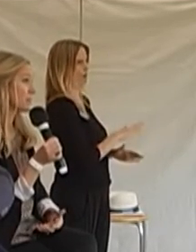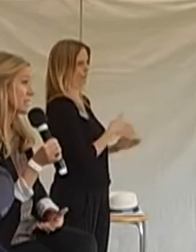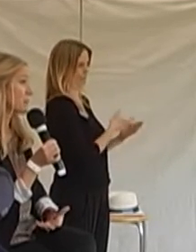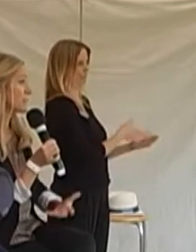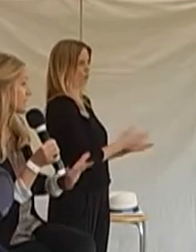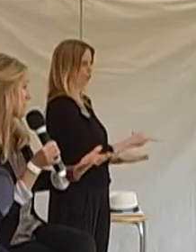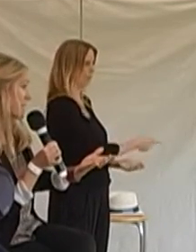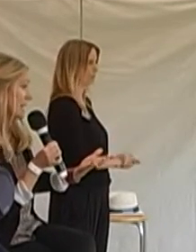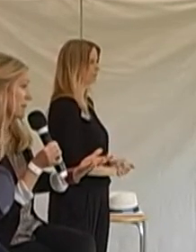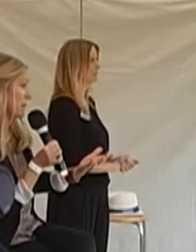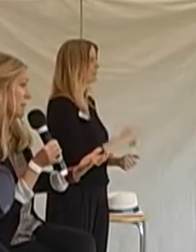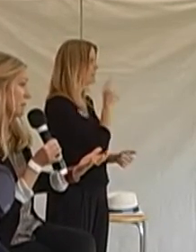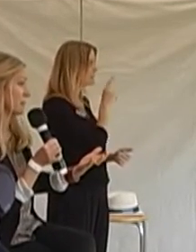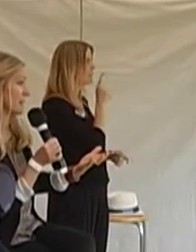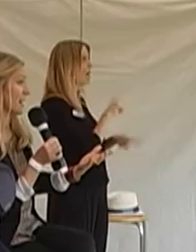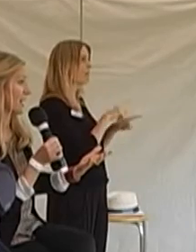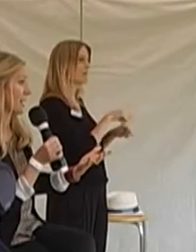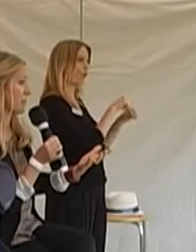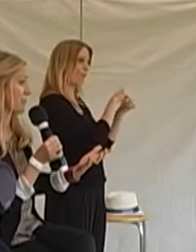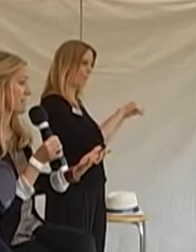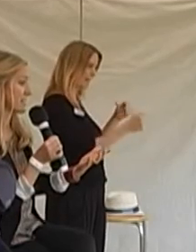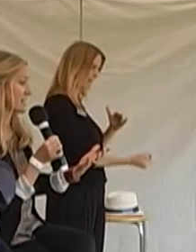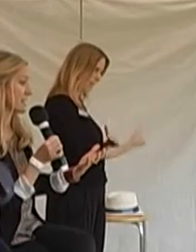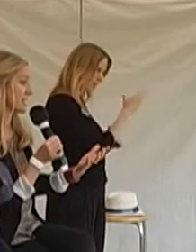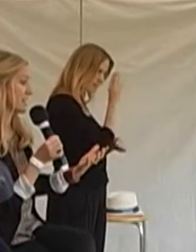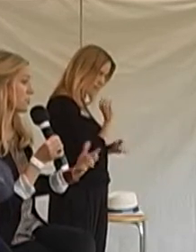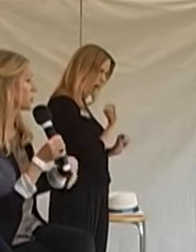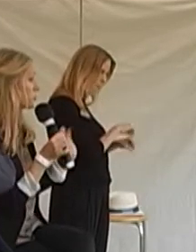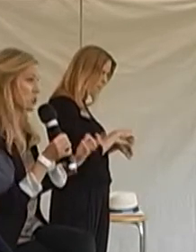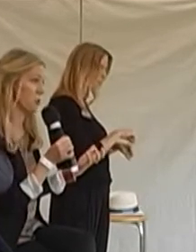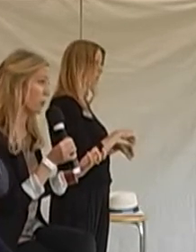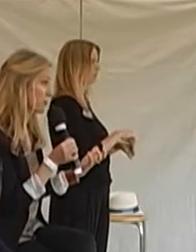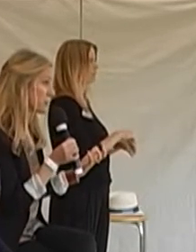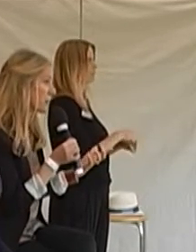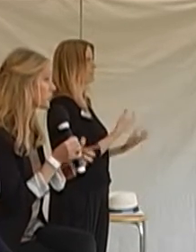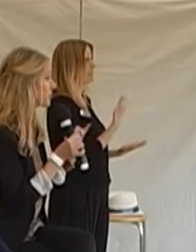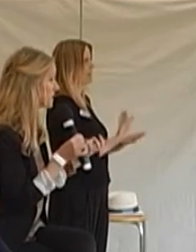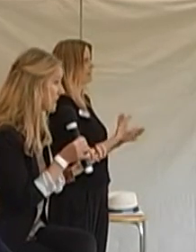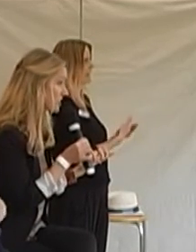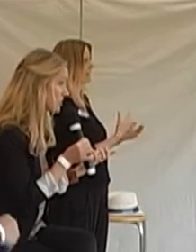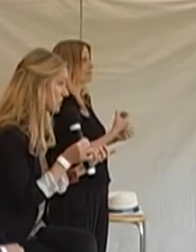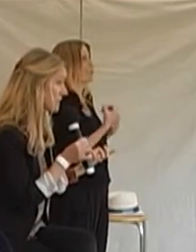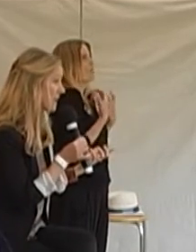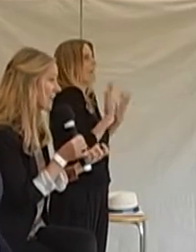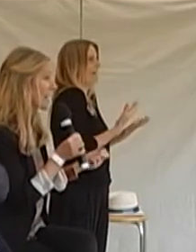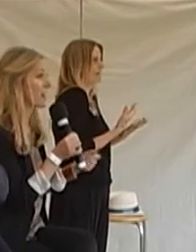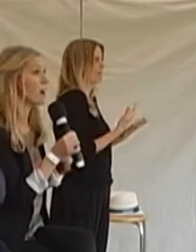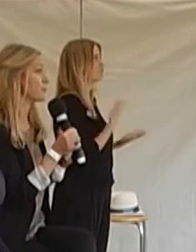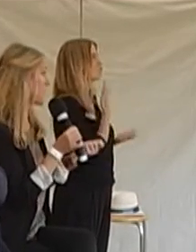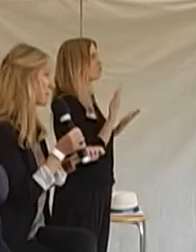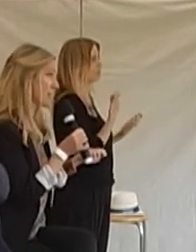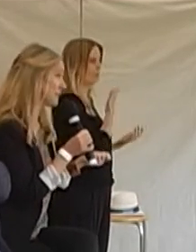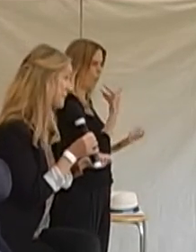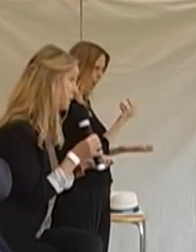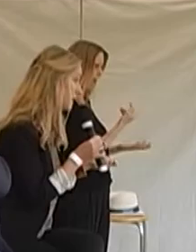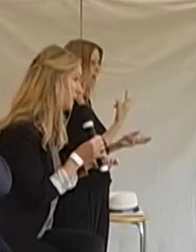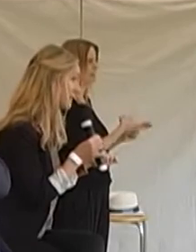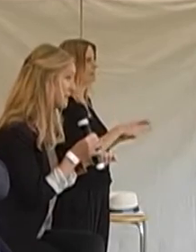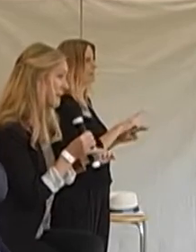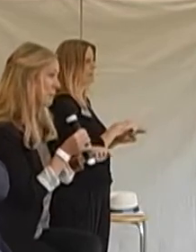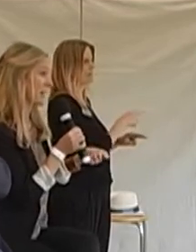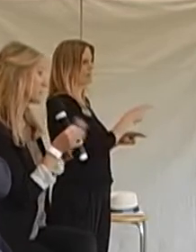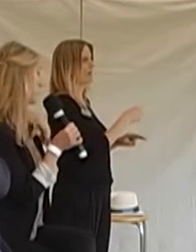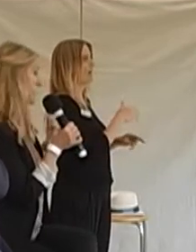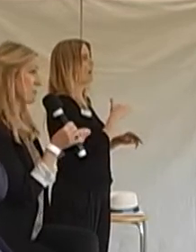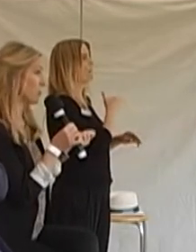And sometimes, yes, it may limit people. There is this idea that you don't show off. So a lot of internationals get laughed at for their